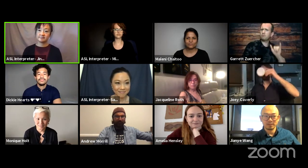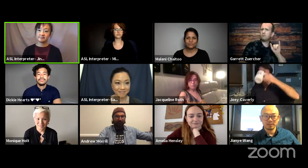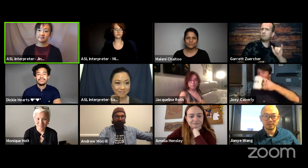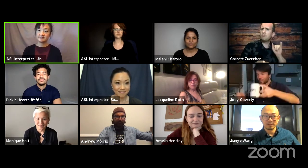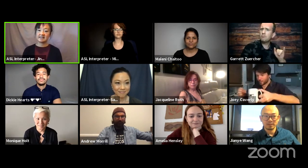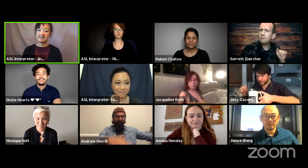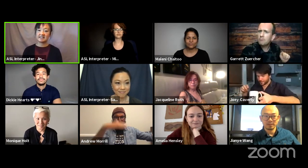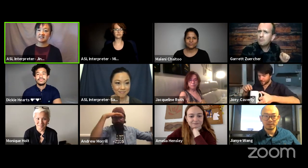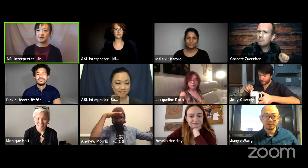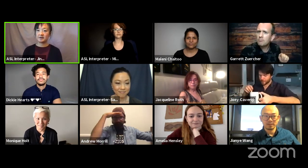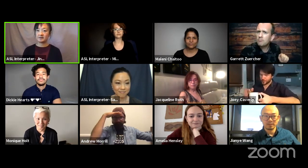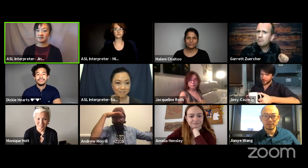And they disappeared.